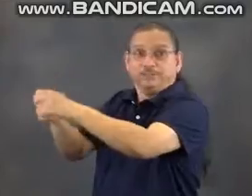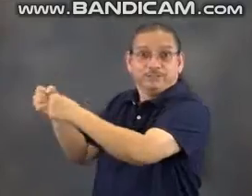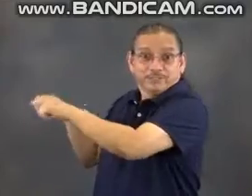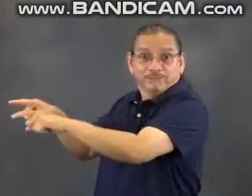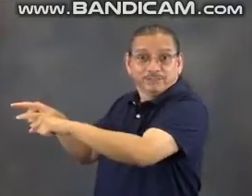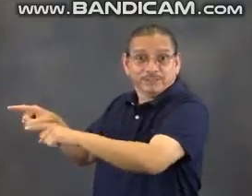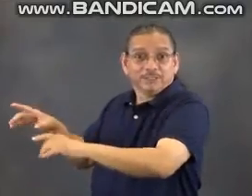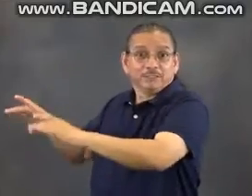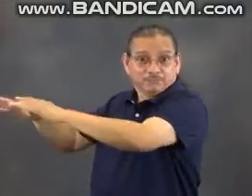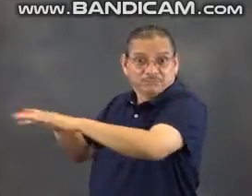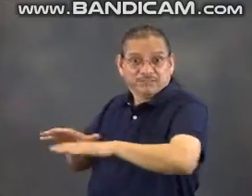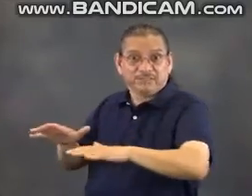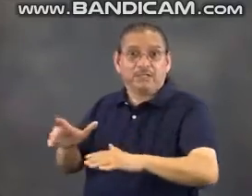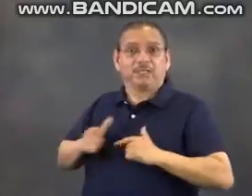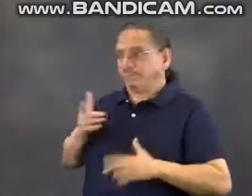same area.